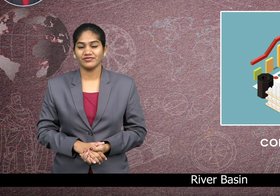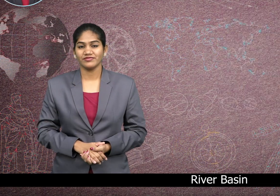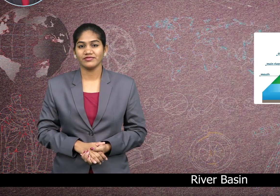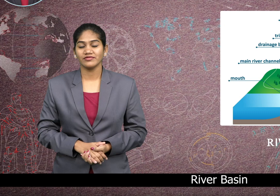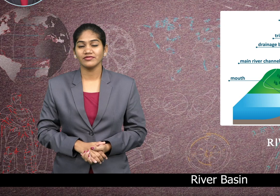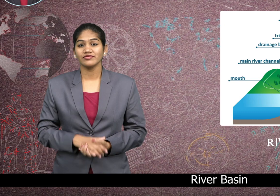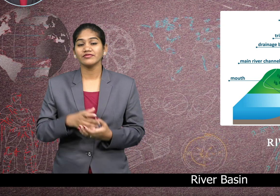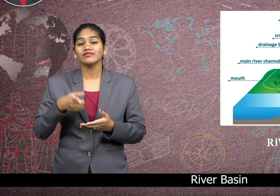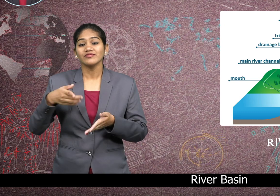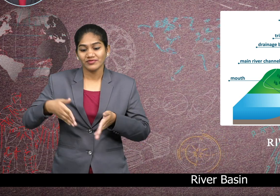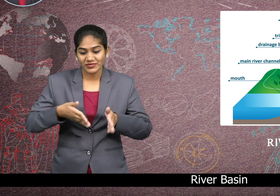River basin.